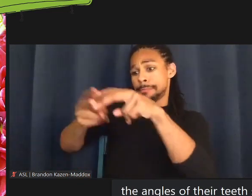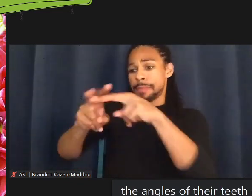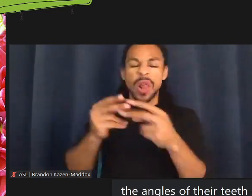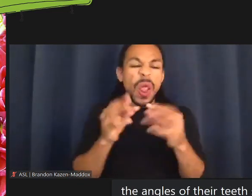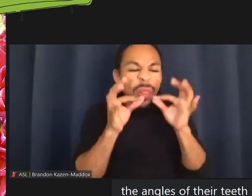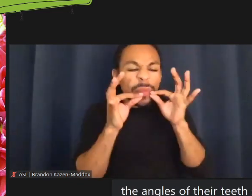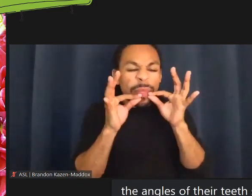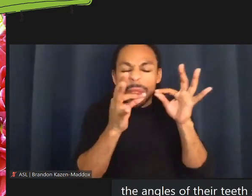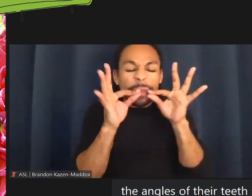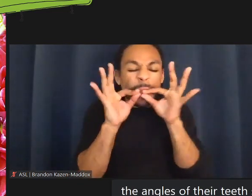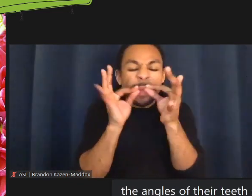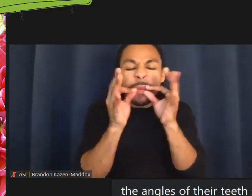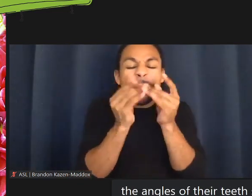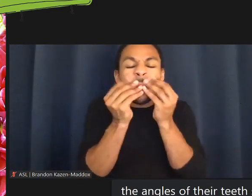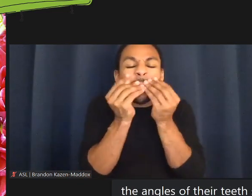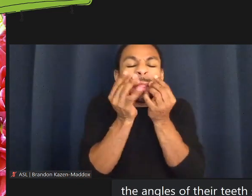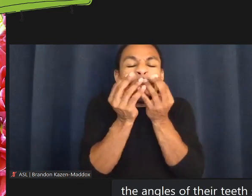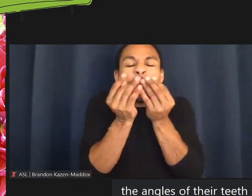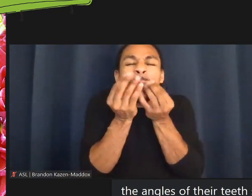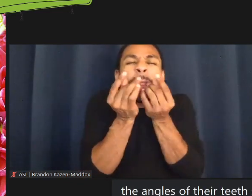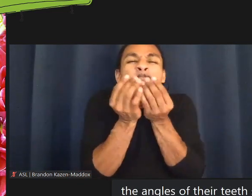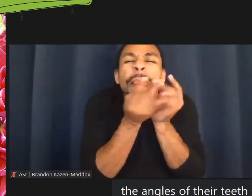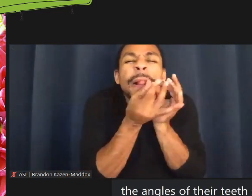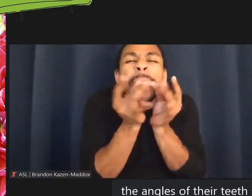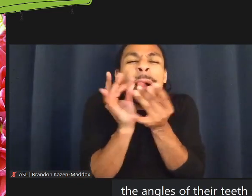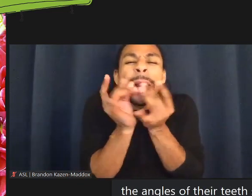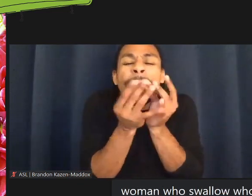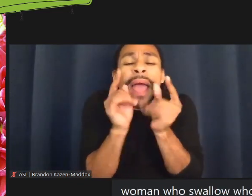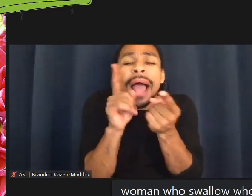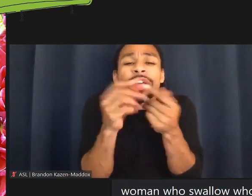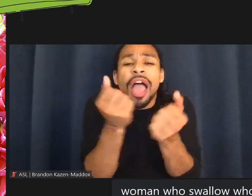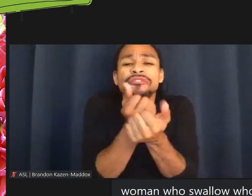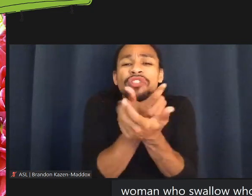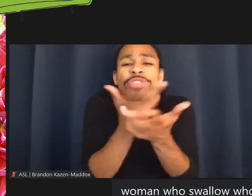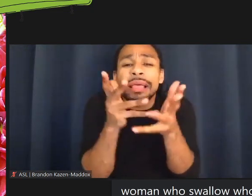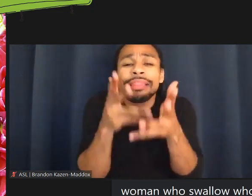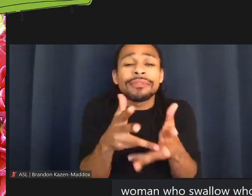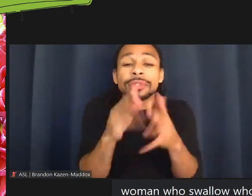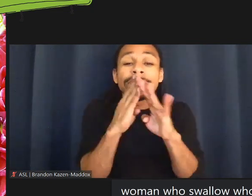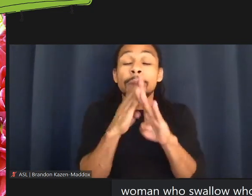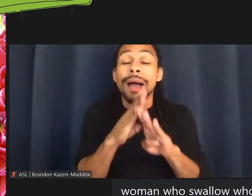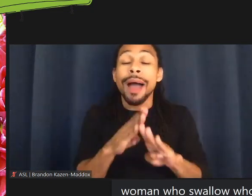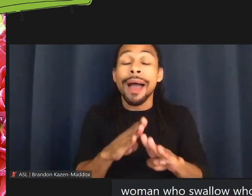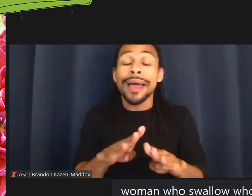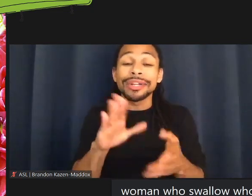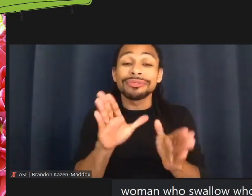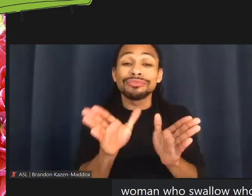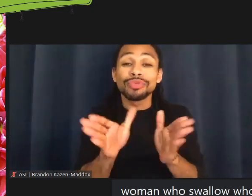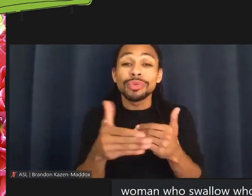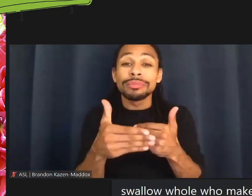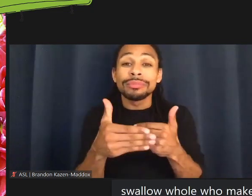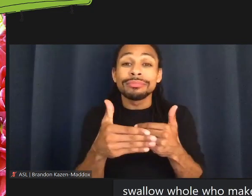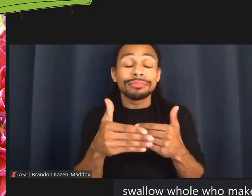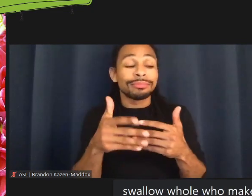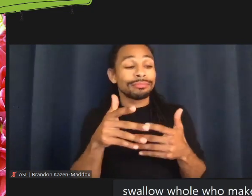until all that is left is a quiet room and shells of what once was.